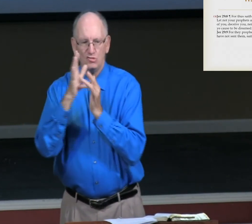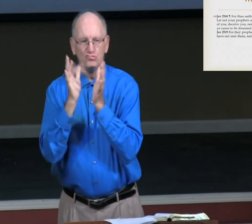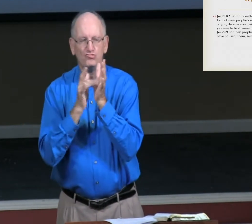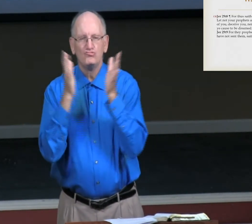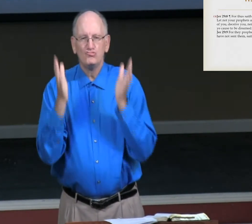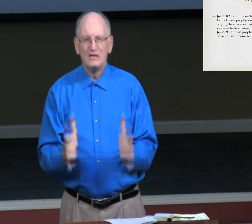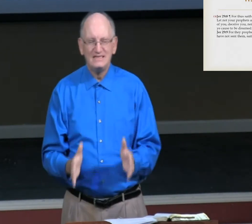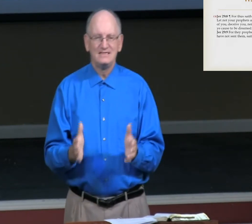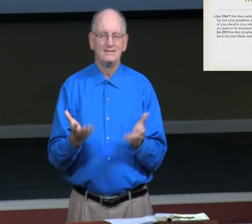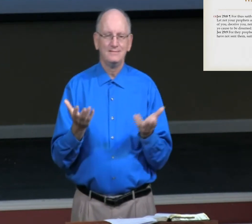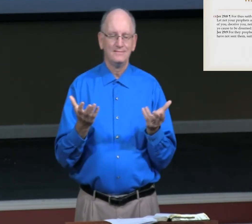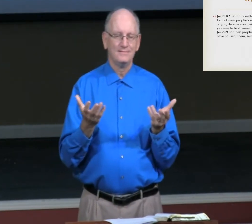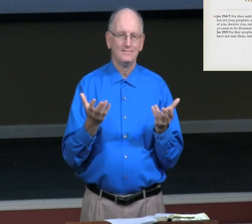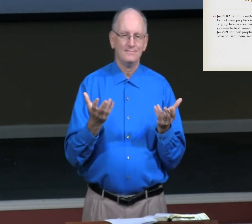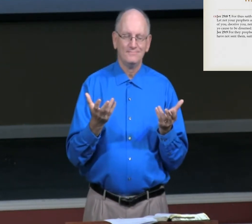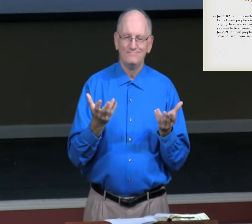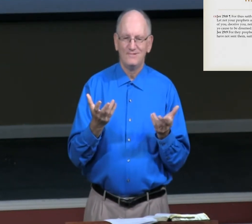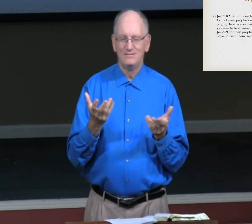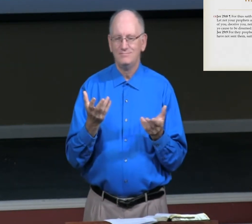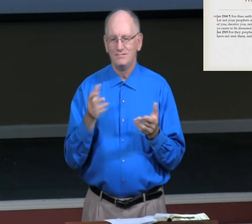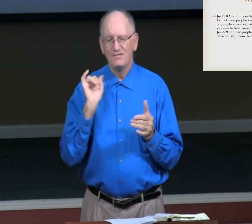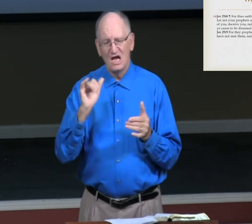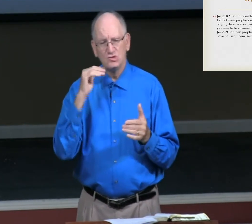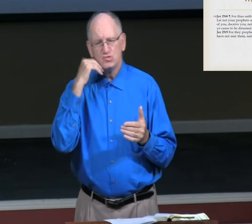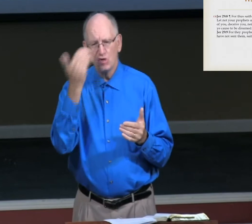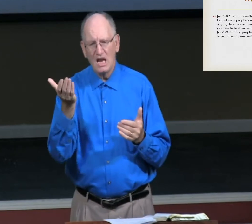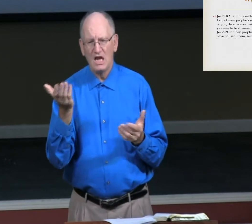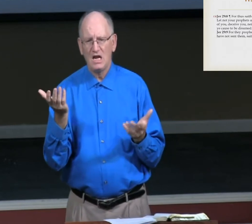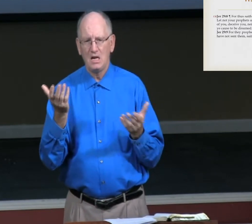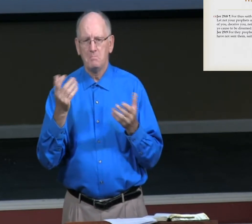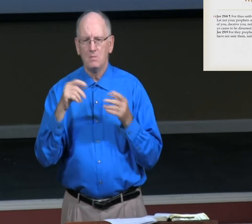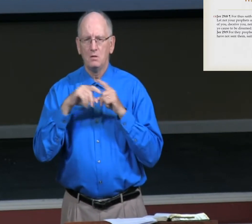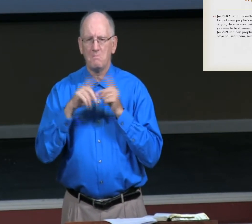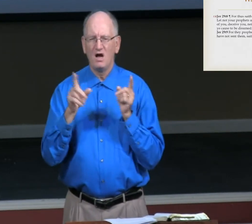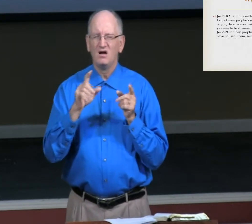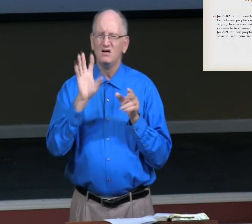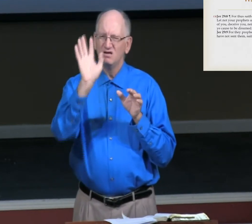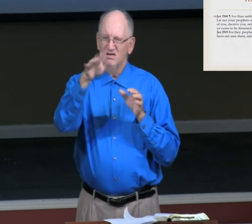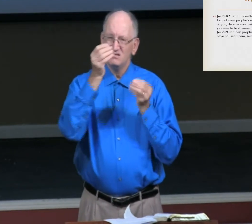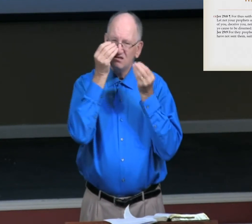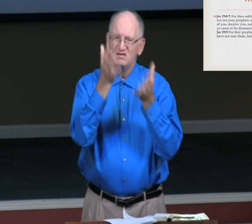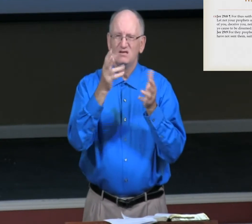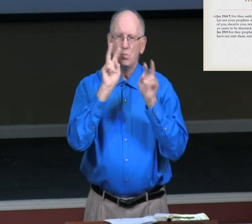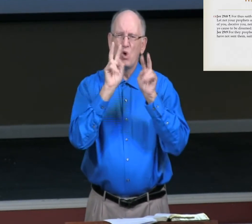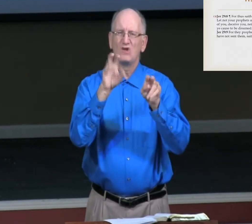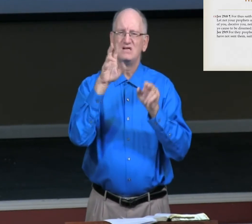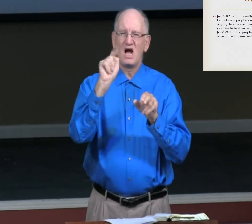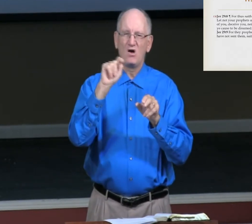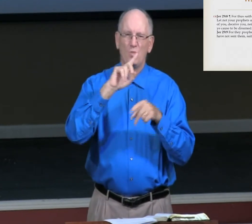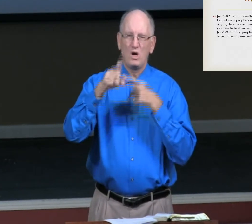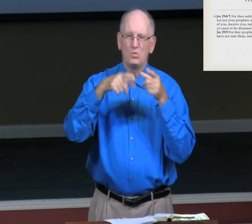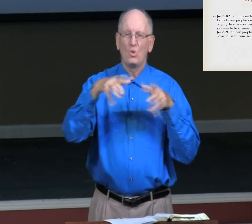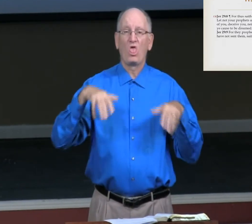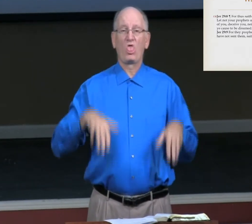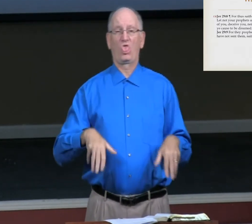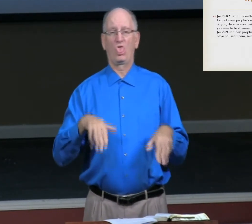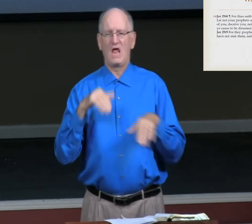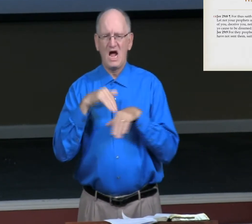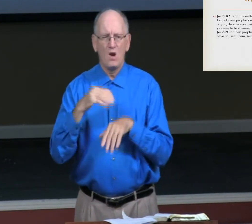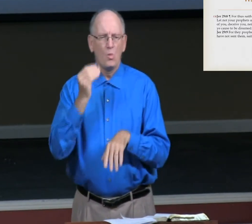It's kind of like you're an inactive Christian. And that's a shame. So please, watch out.